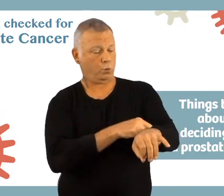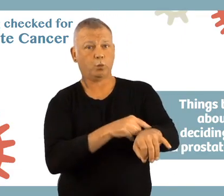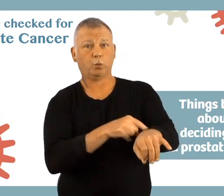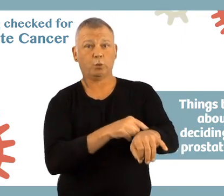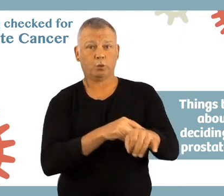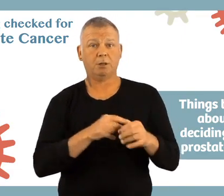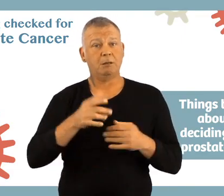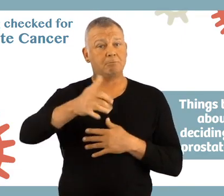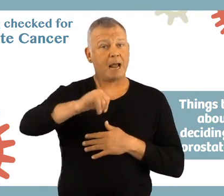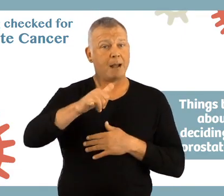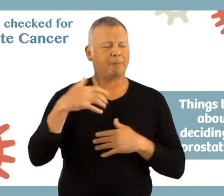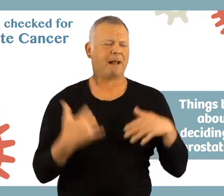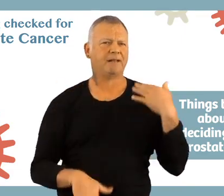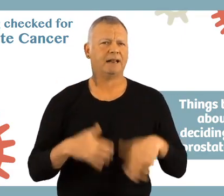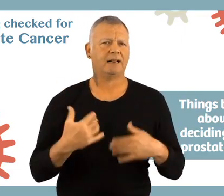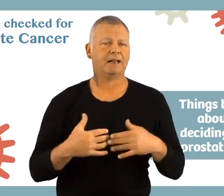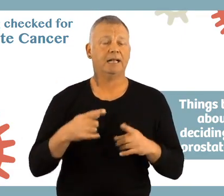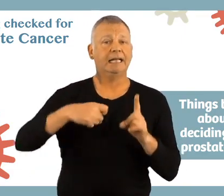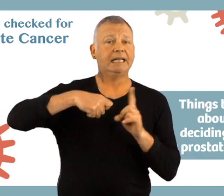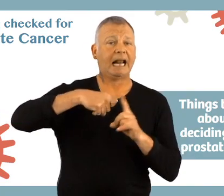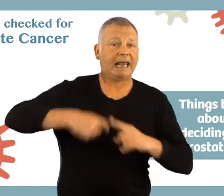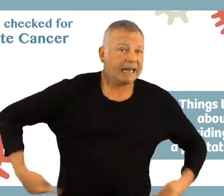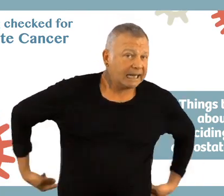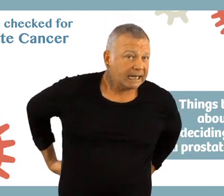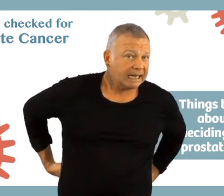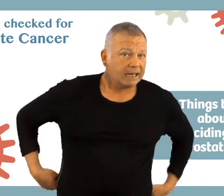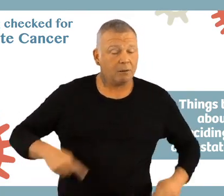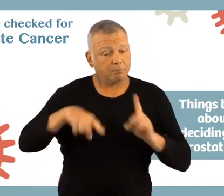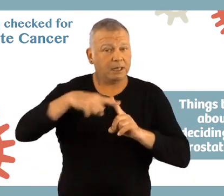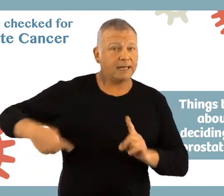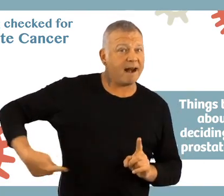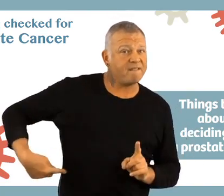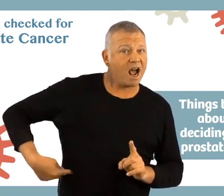develop kidney failure and liver problems, and die from the disease.